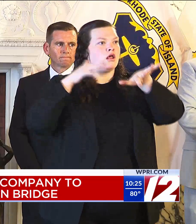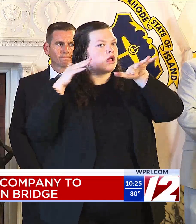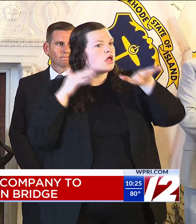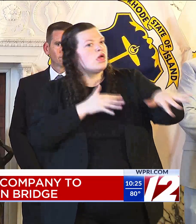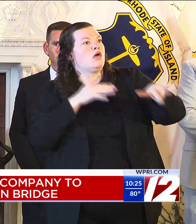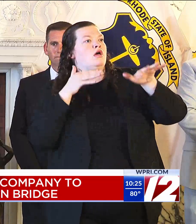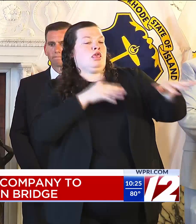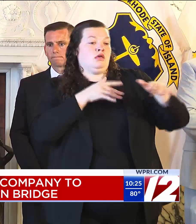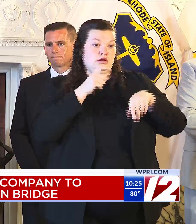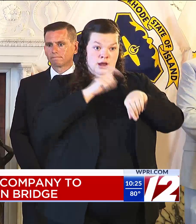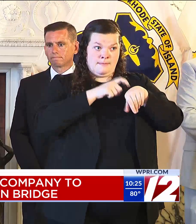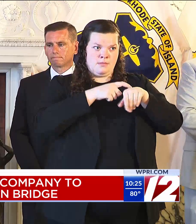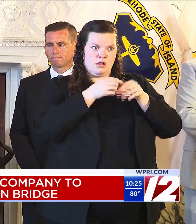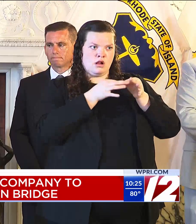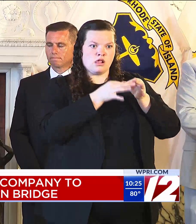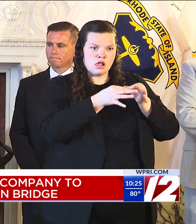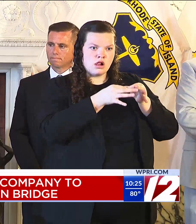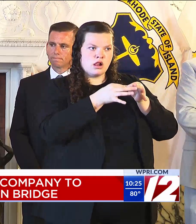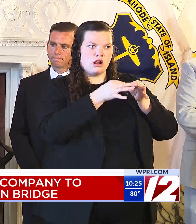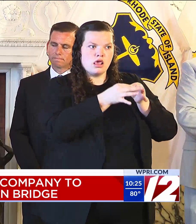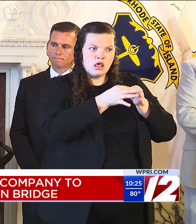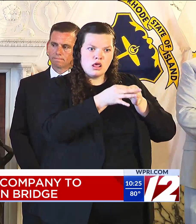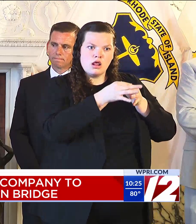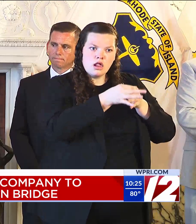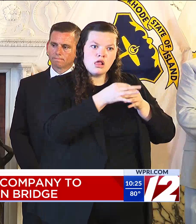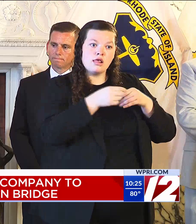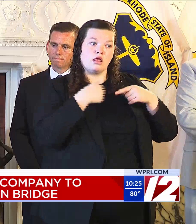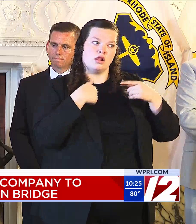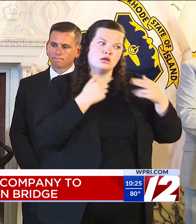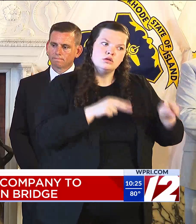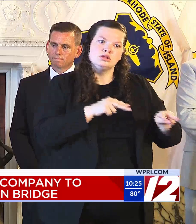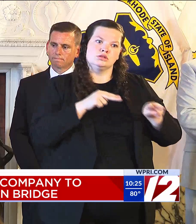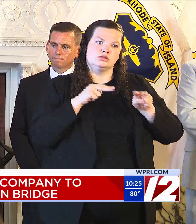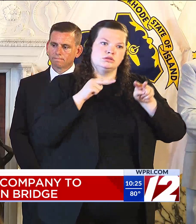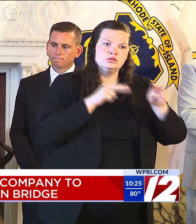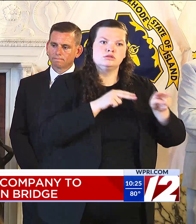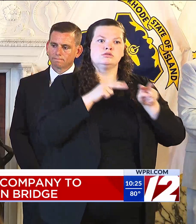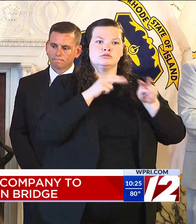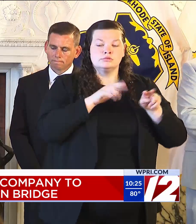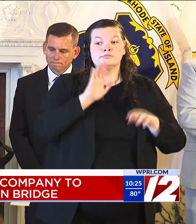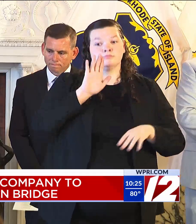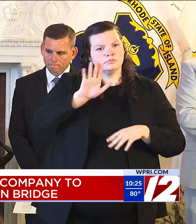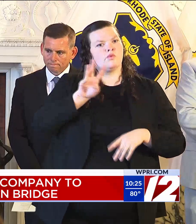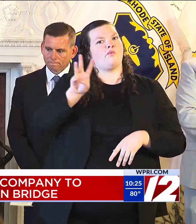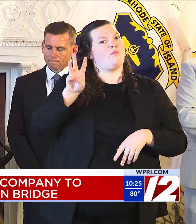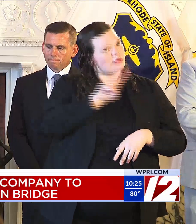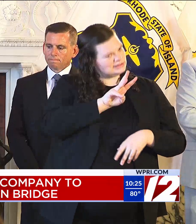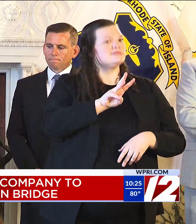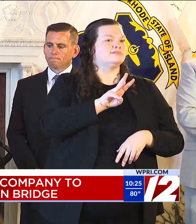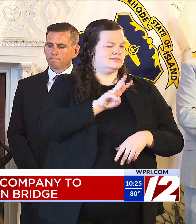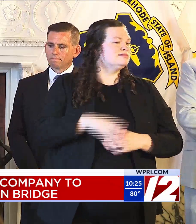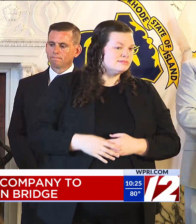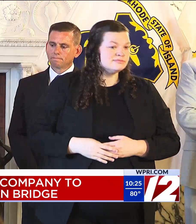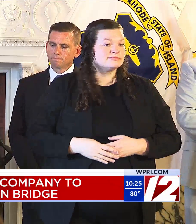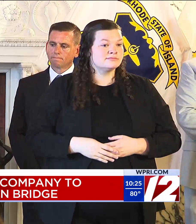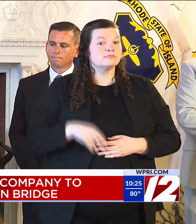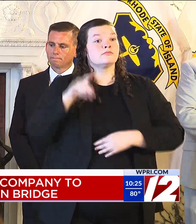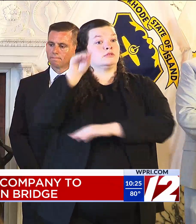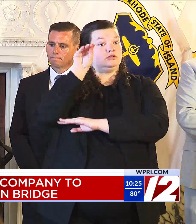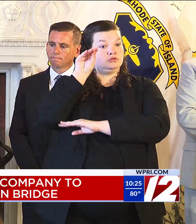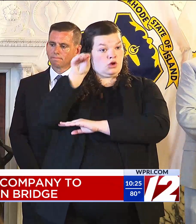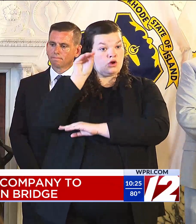along the 195 corridor heading west from the Seekonk line to the bridge. To do